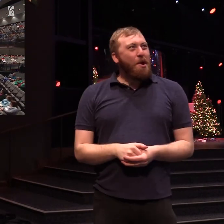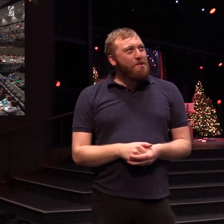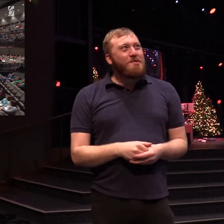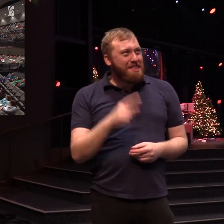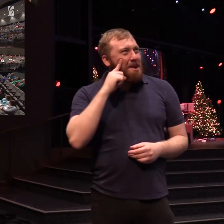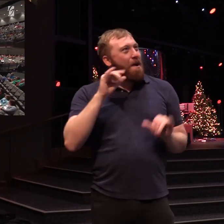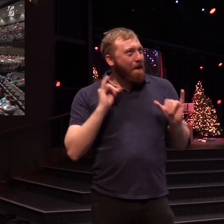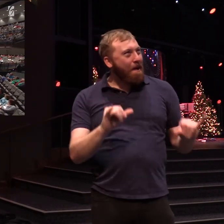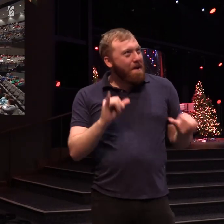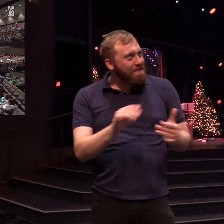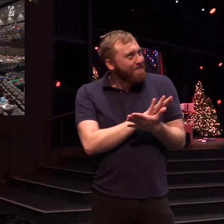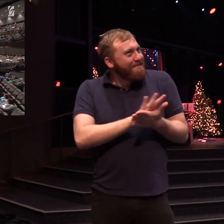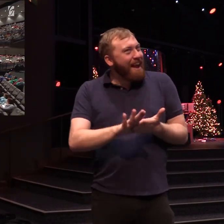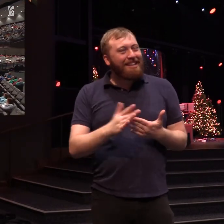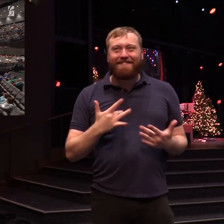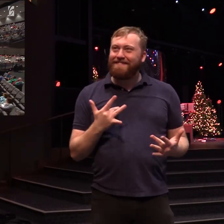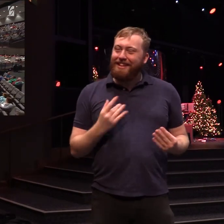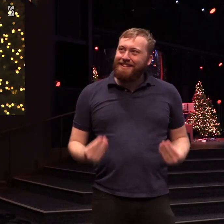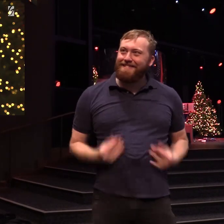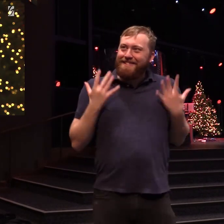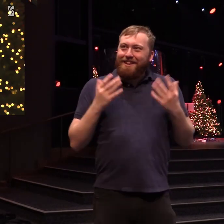the Christmas spirit.